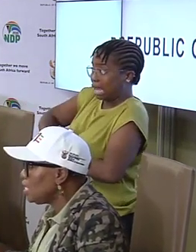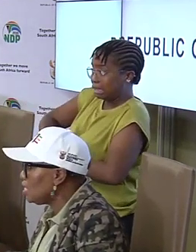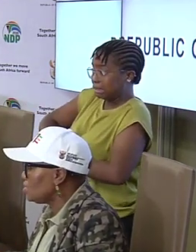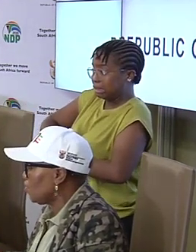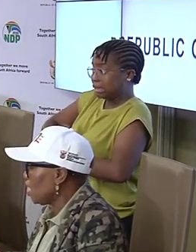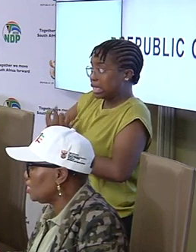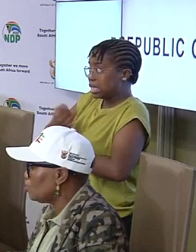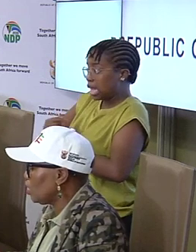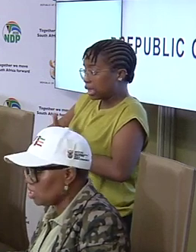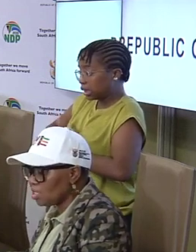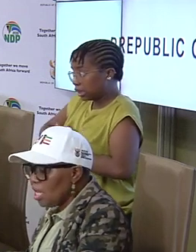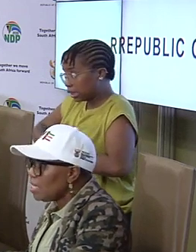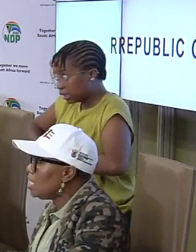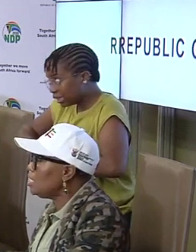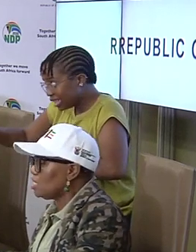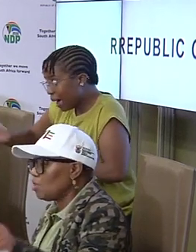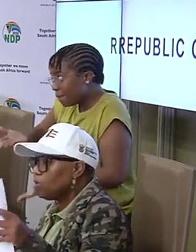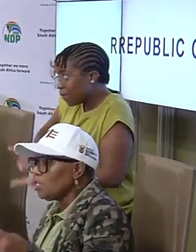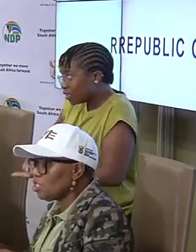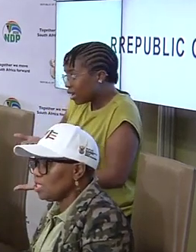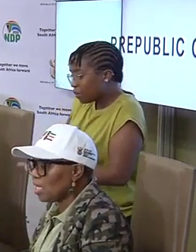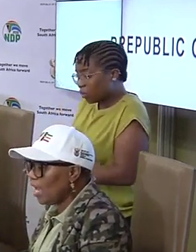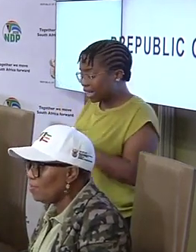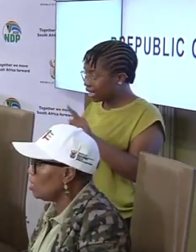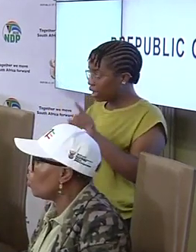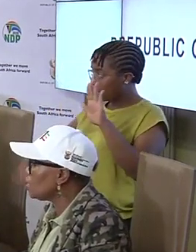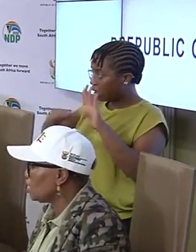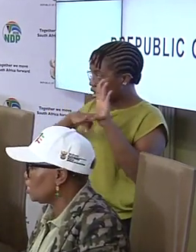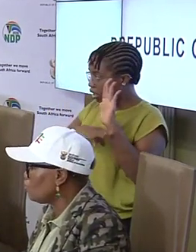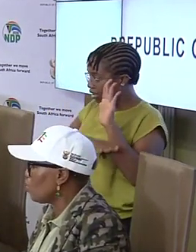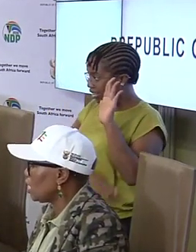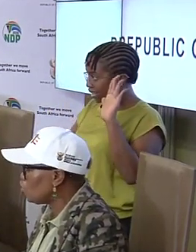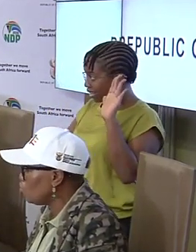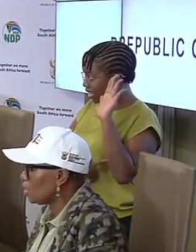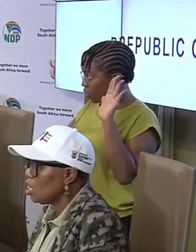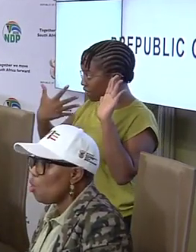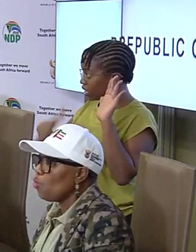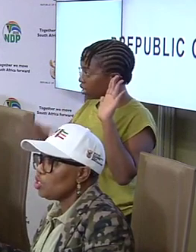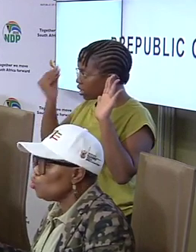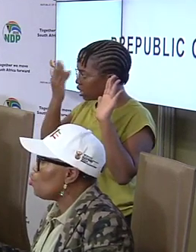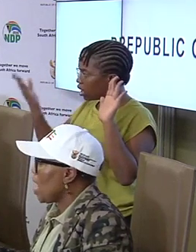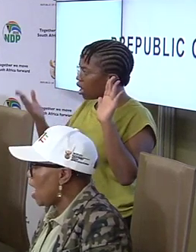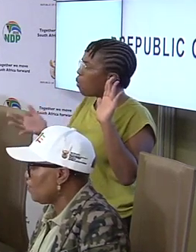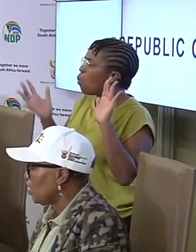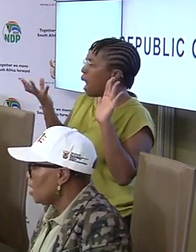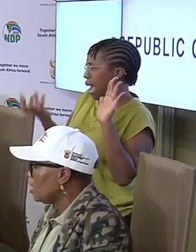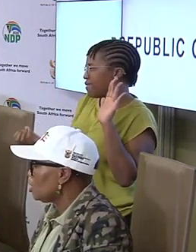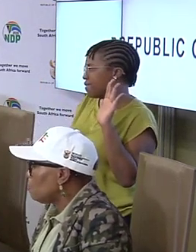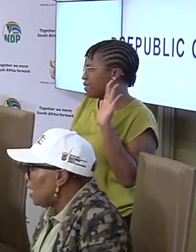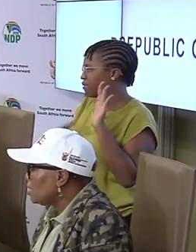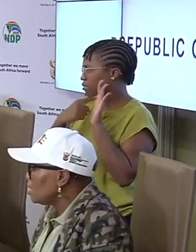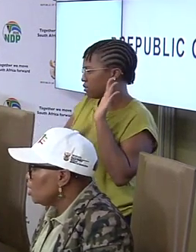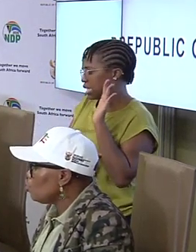ourselves still in a difficult situation, these regulations and the notices that we are issuing, we do have